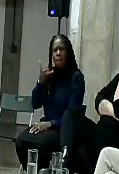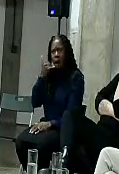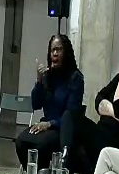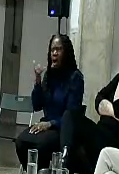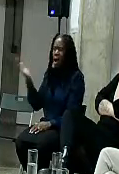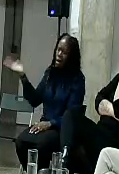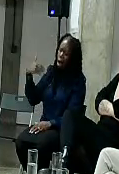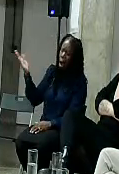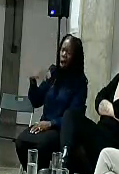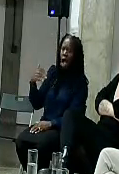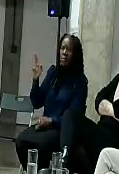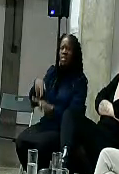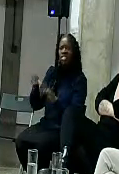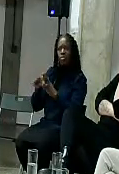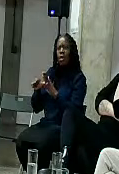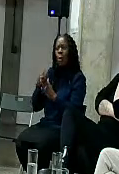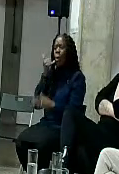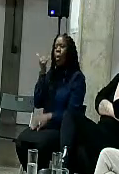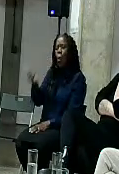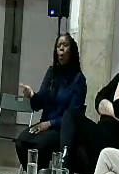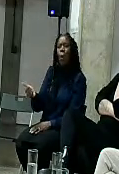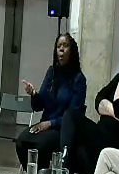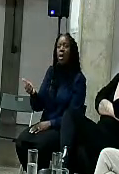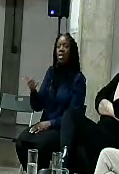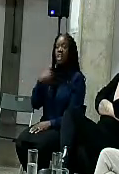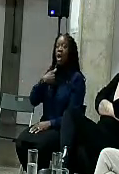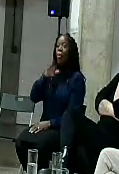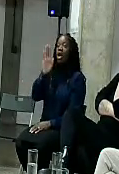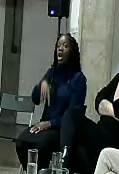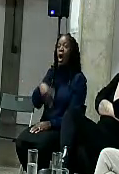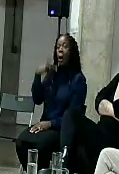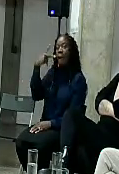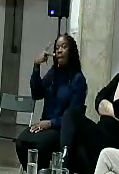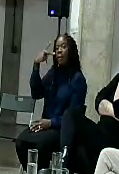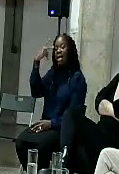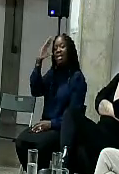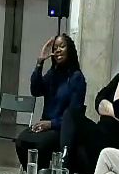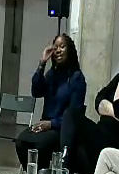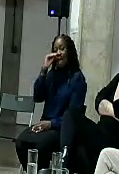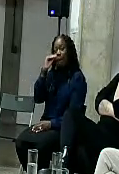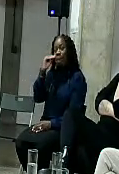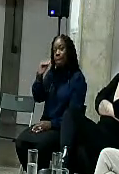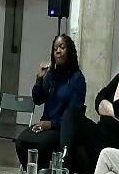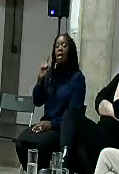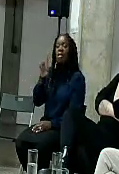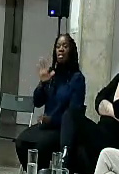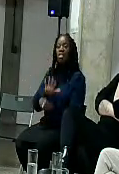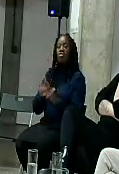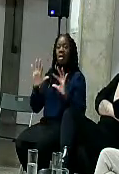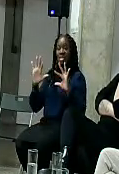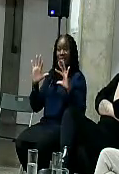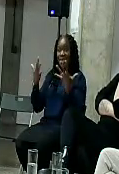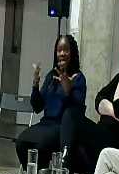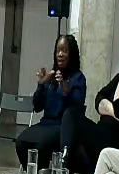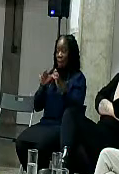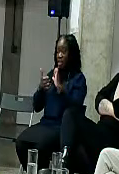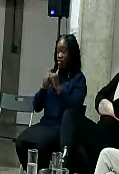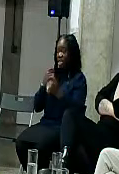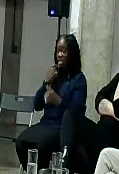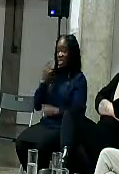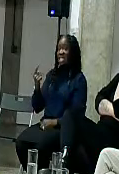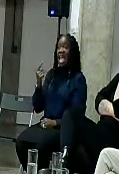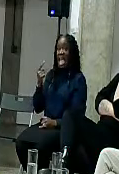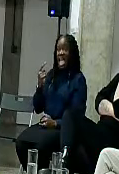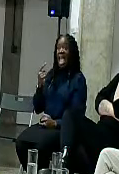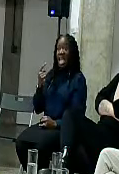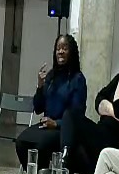Come home, you're tired. So I went home, slept off, only to be called about 10 o'clock by his best friend to say that